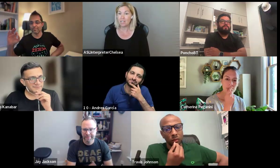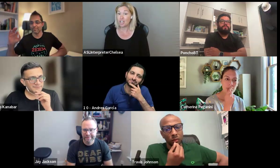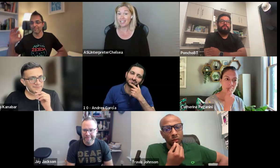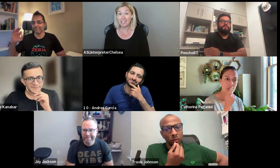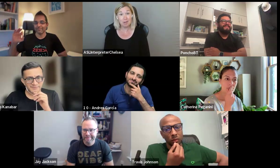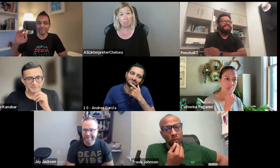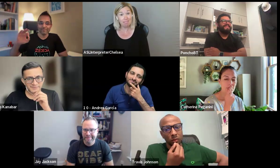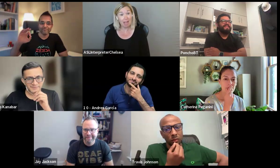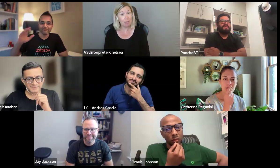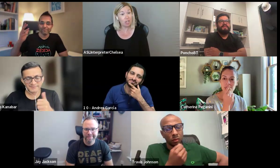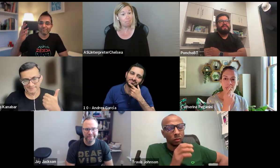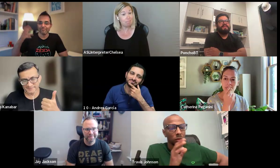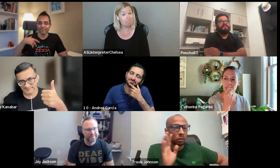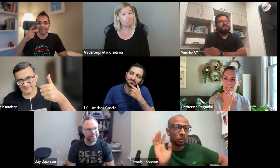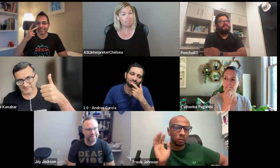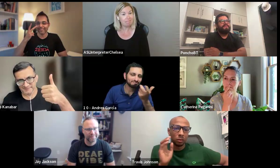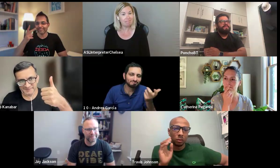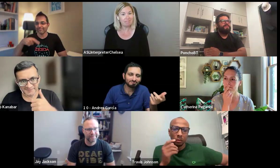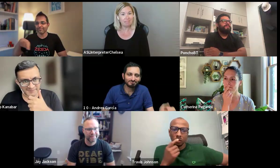And Jay says, nope, I'm good.